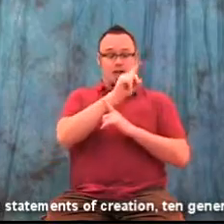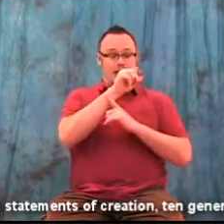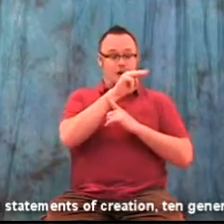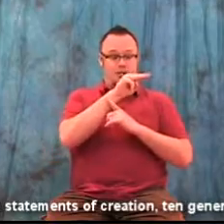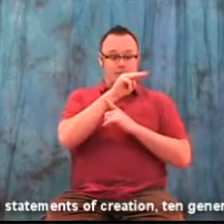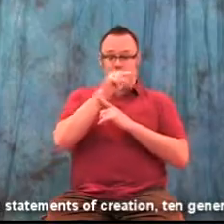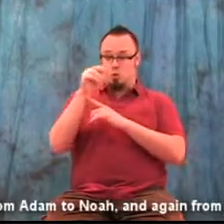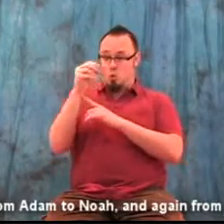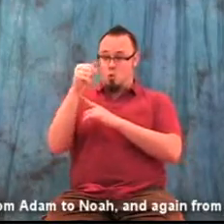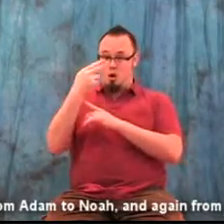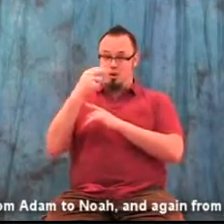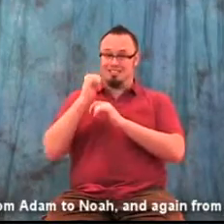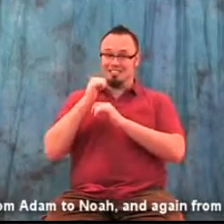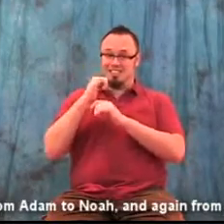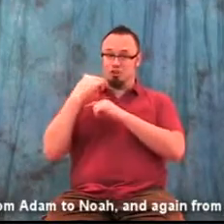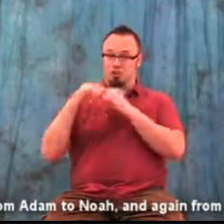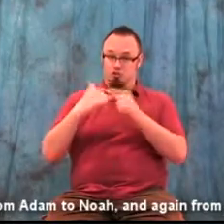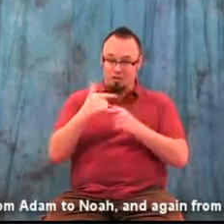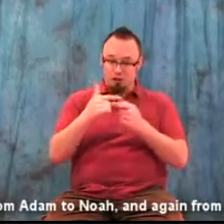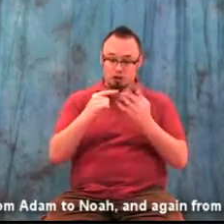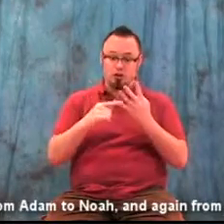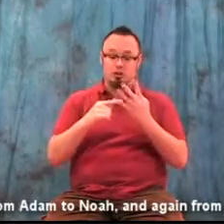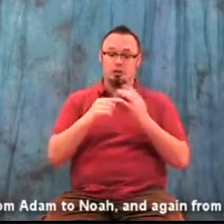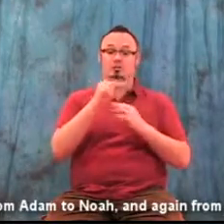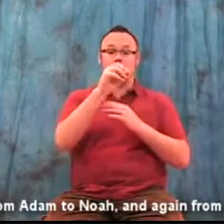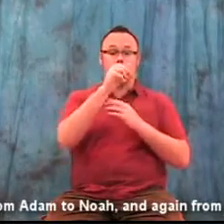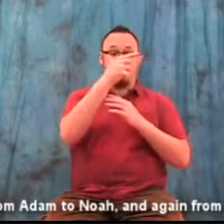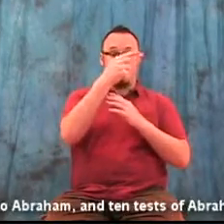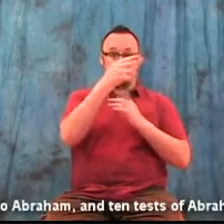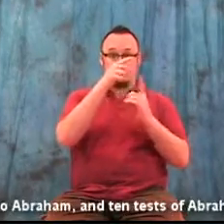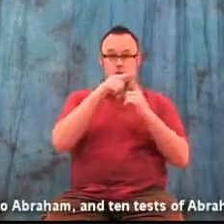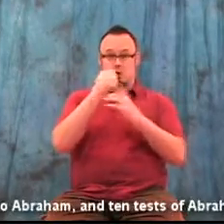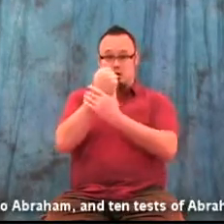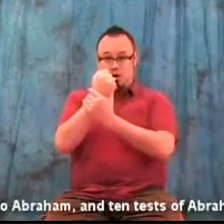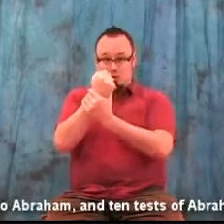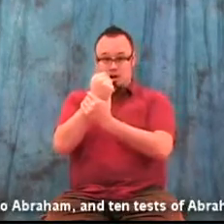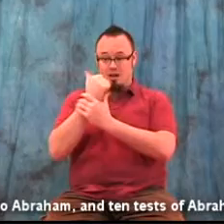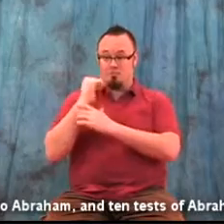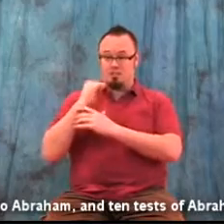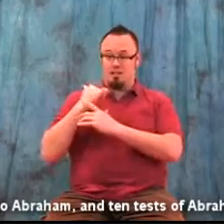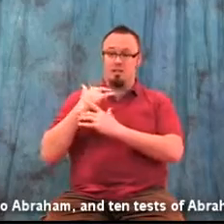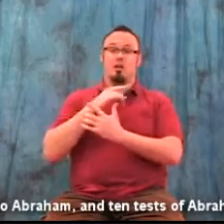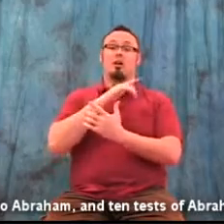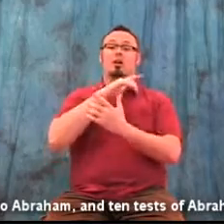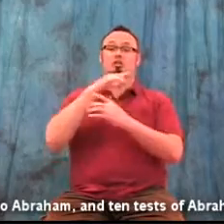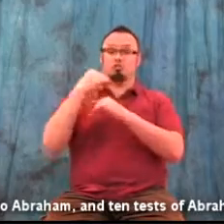Noah, and again from Noah to Abraham, and 10 tests of Abraham.